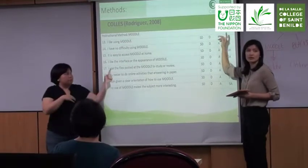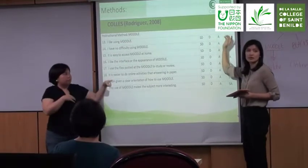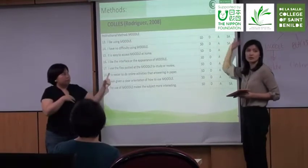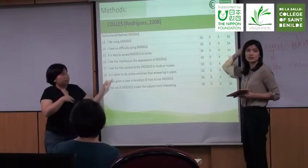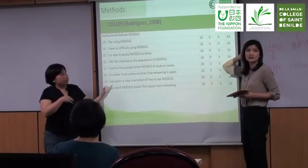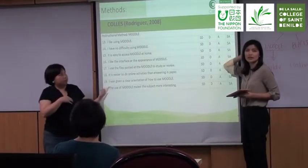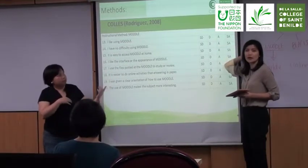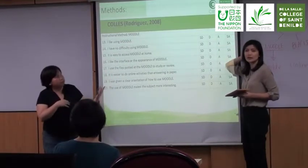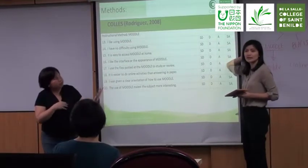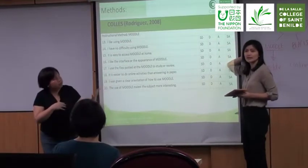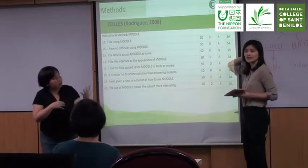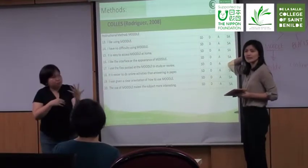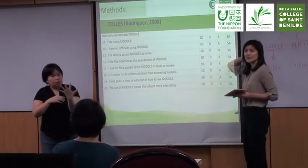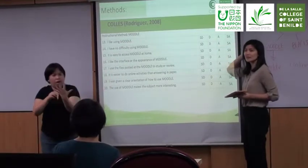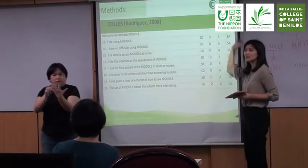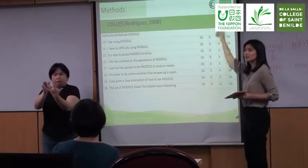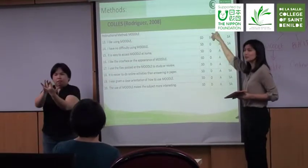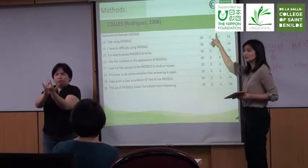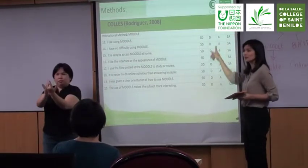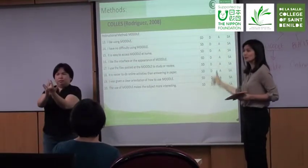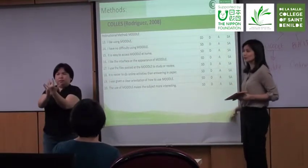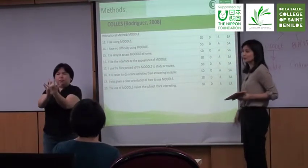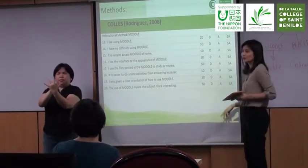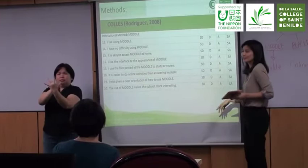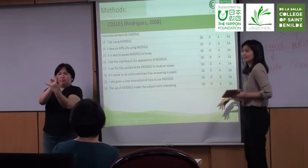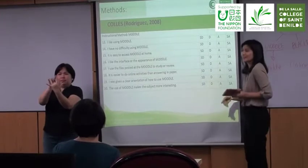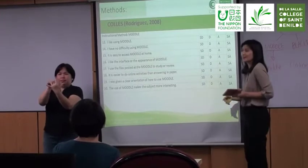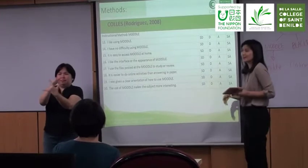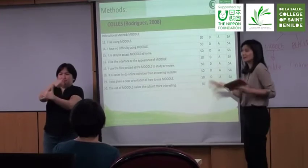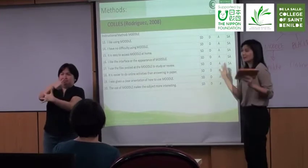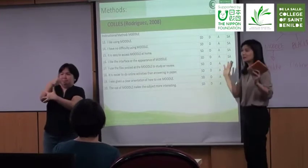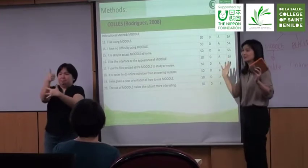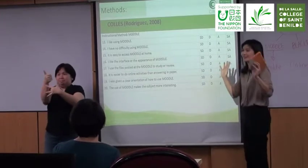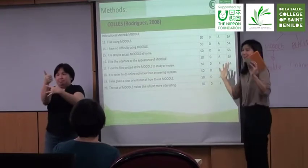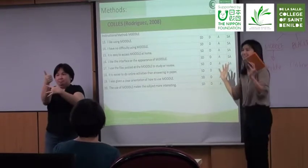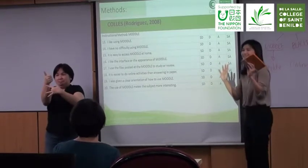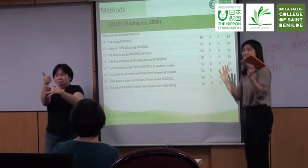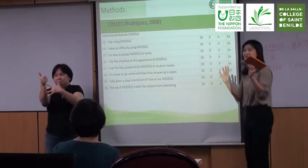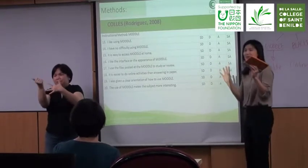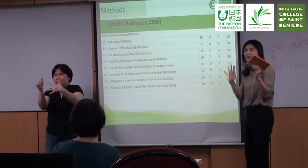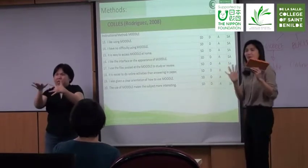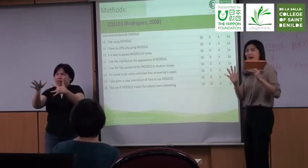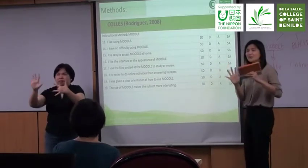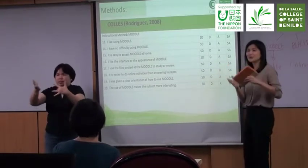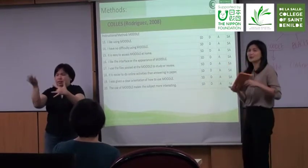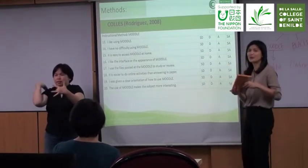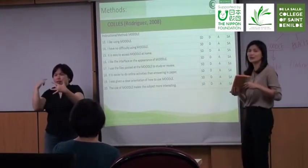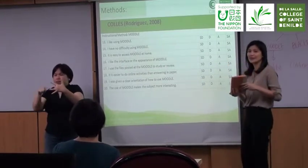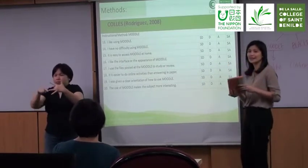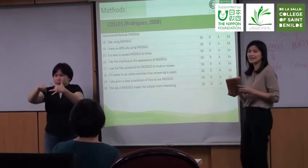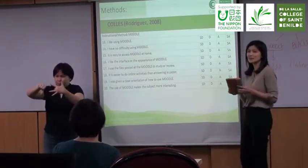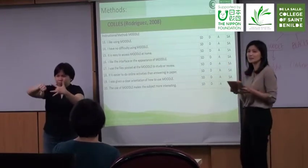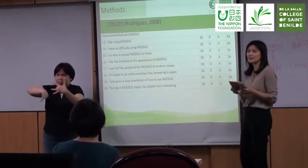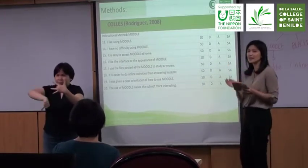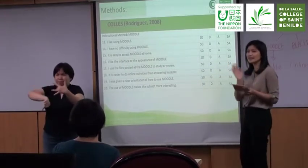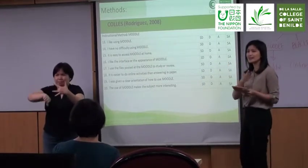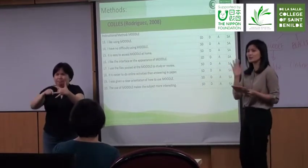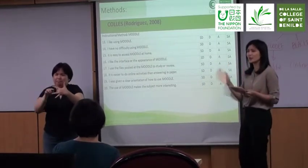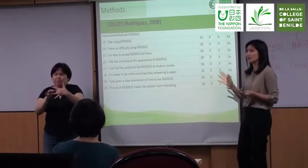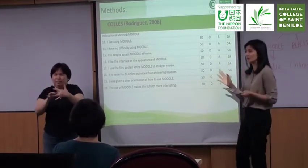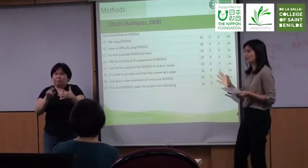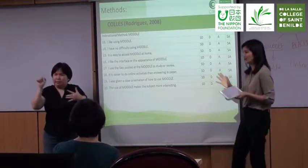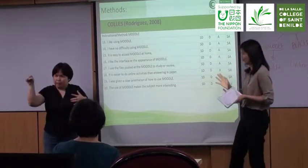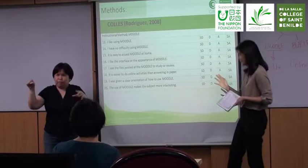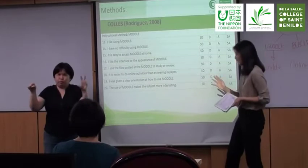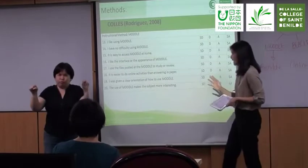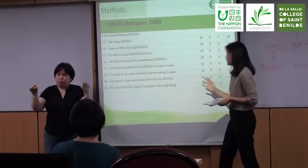measure if there's a neutral ground. Sometimes they would just go to the neutral ground as if they don't care. But we have to know. It has to be a yes or